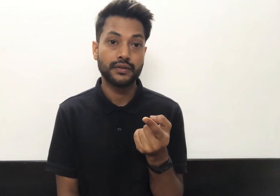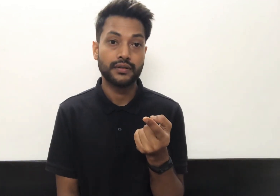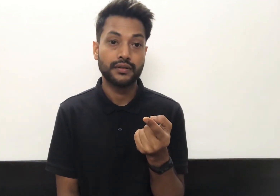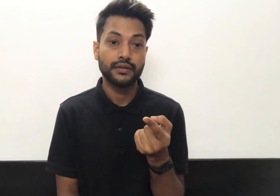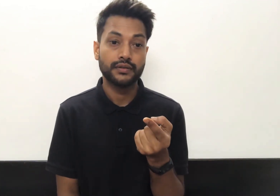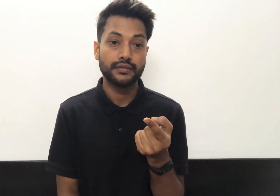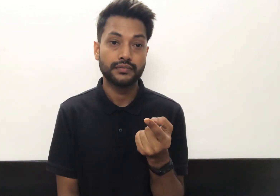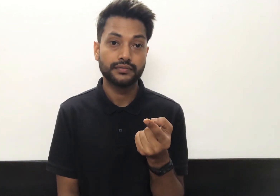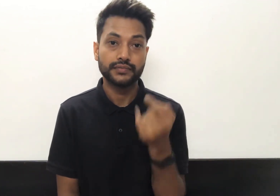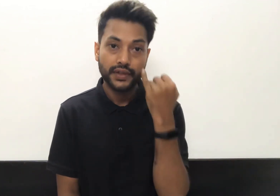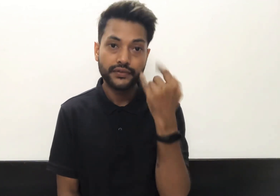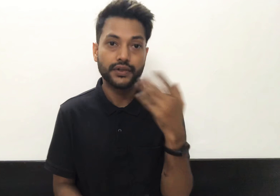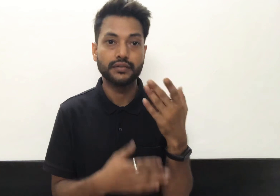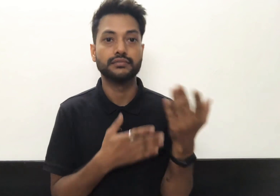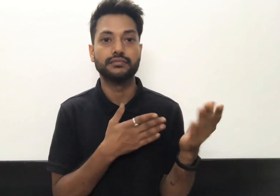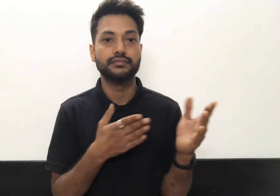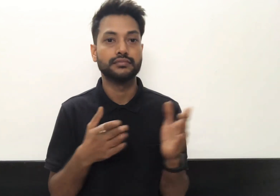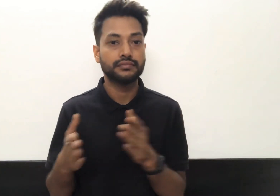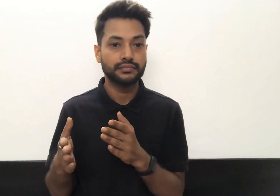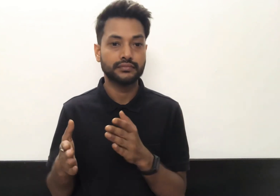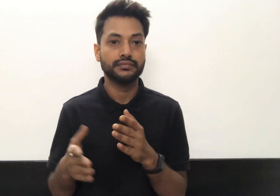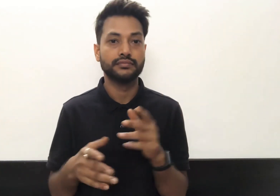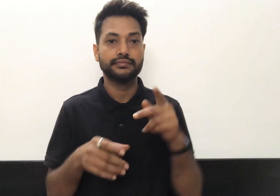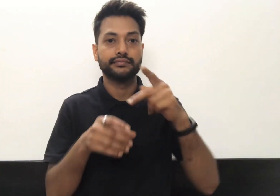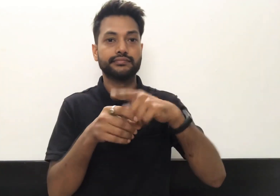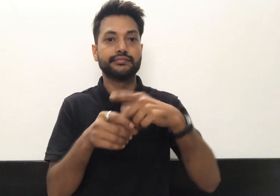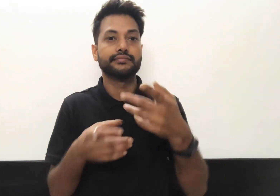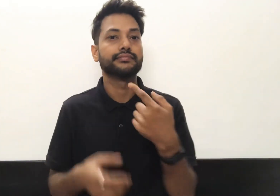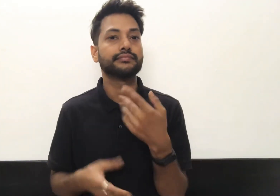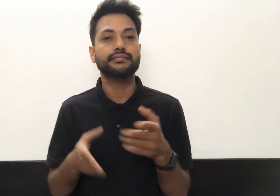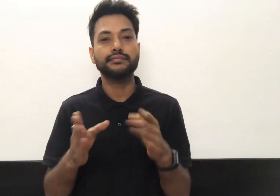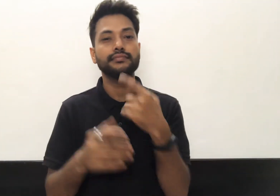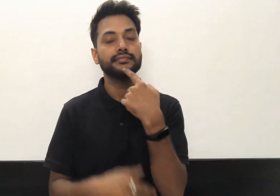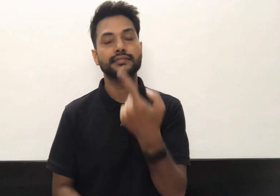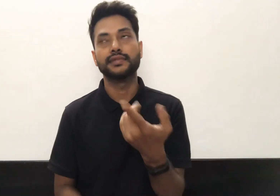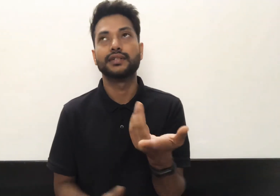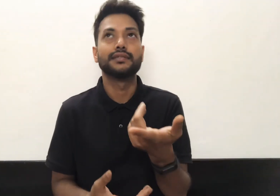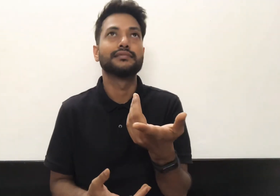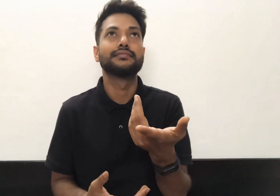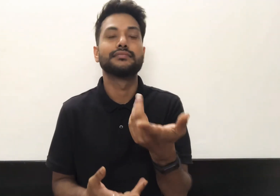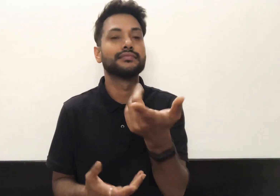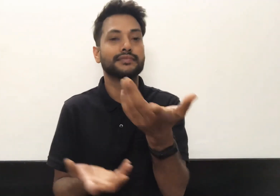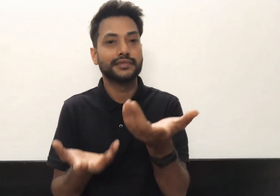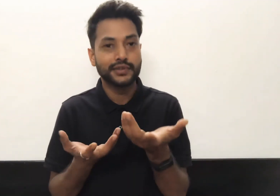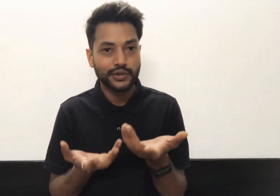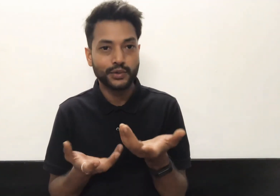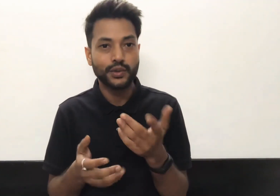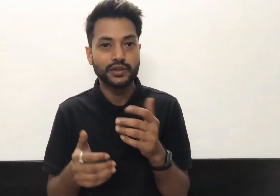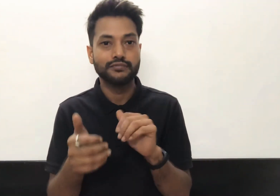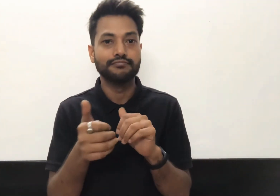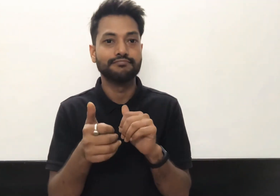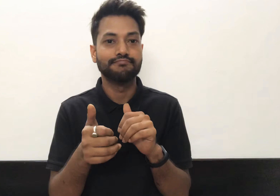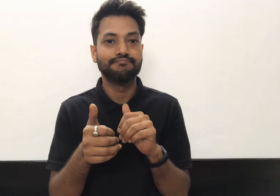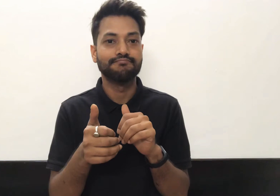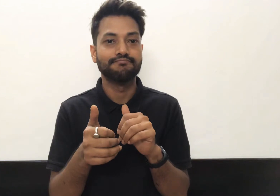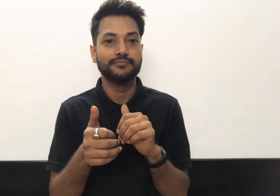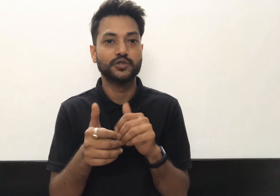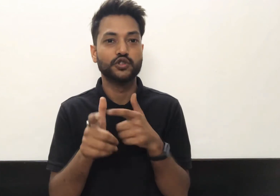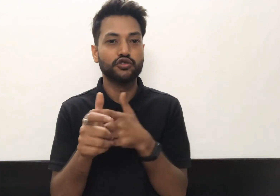you are planning to participate, let's say you want to race, let's say a car race or